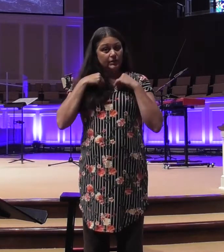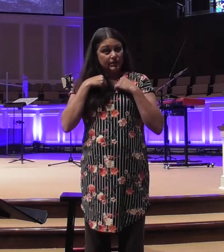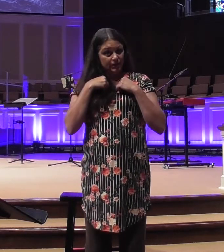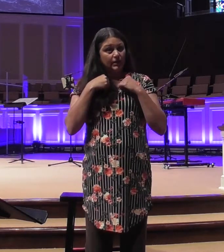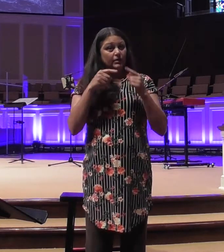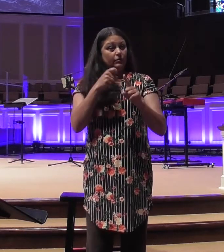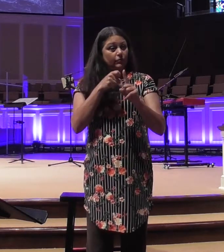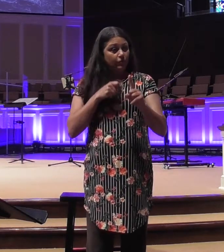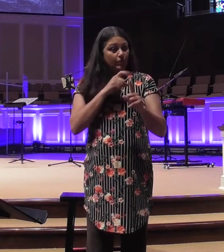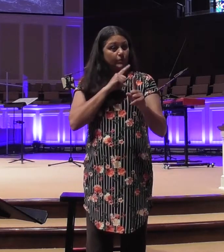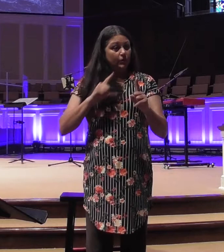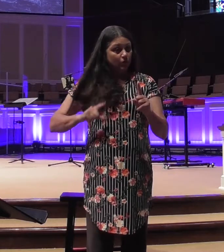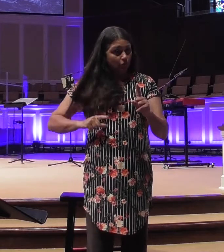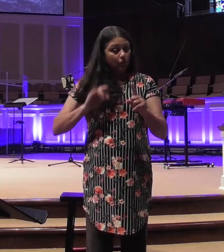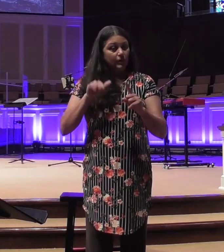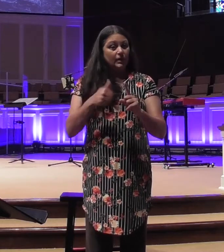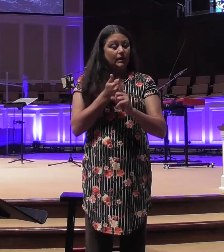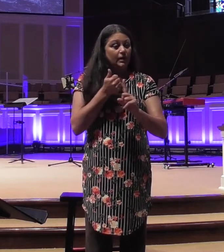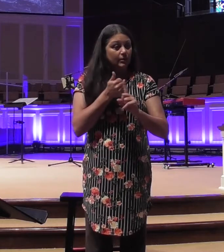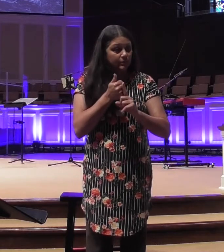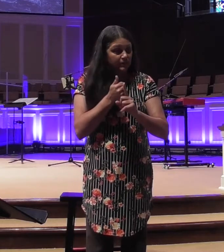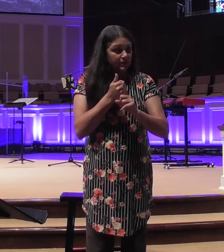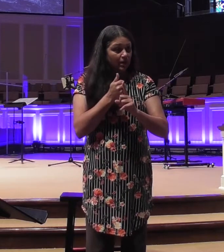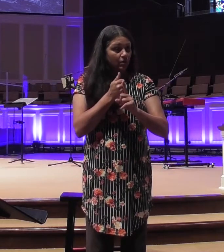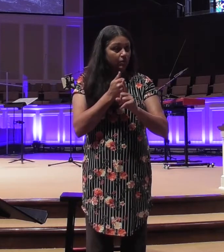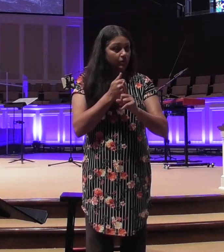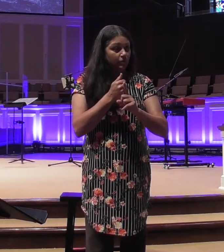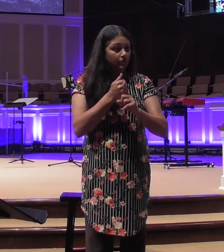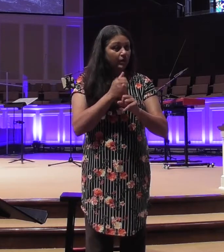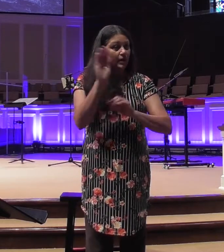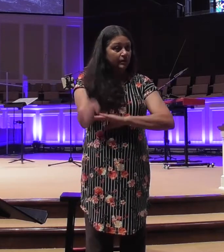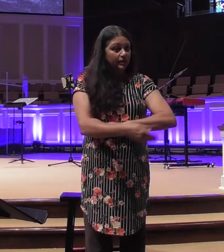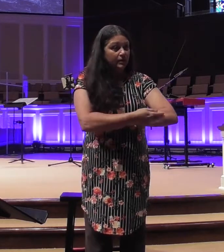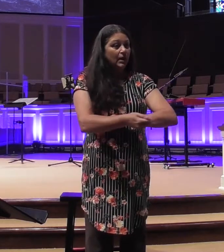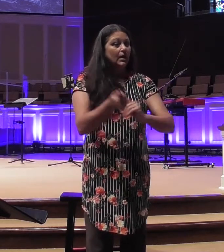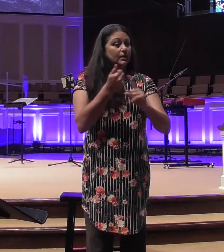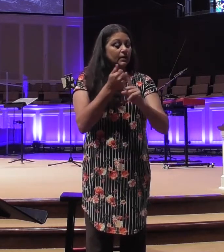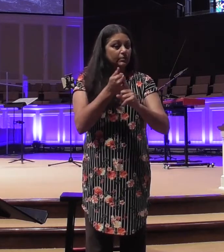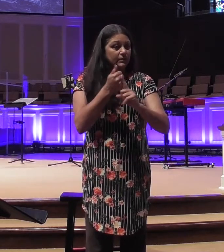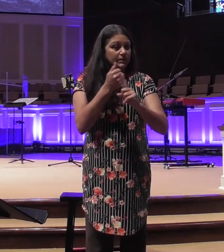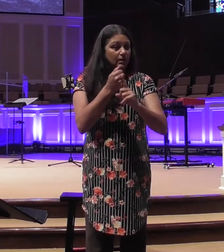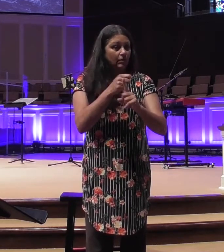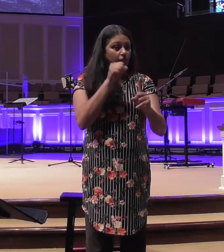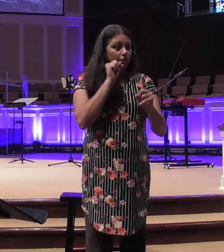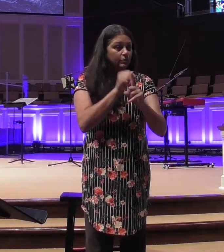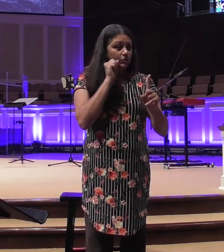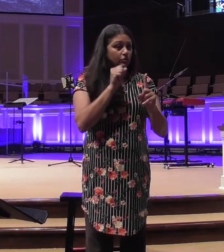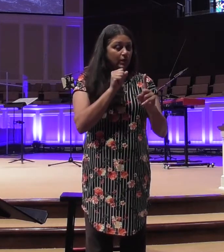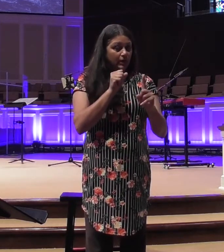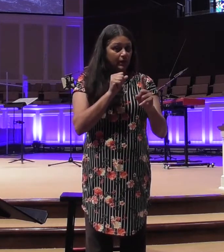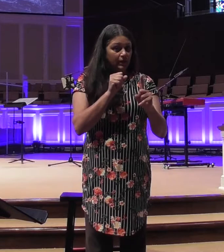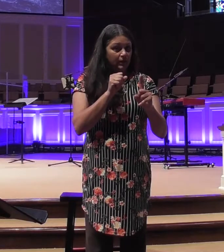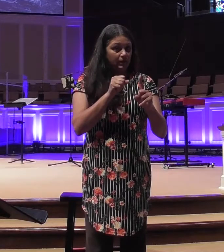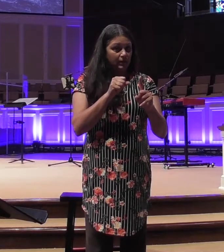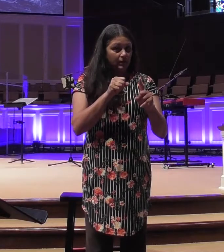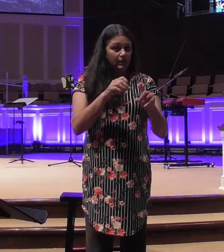the Lord Jesus, in the night in which he was betrayed, took bread. Let's pray